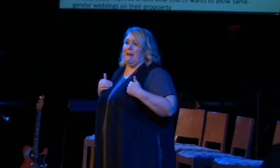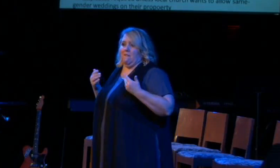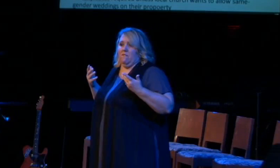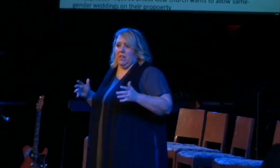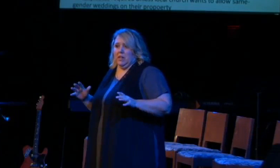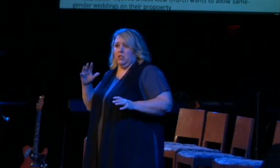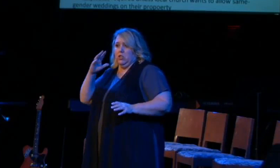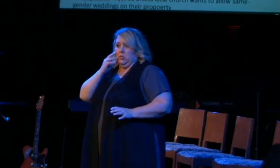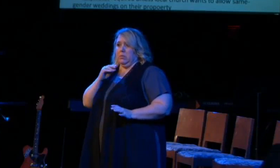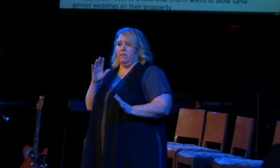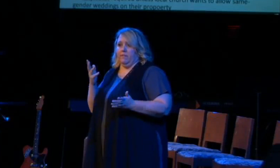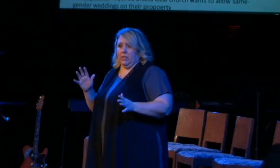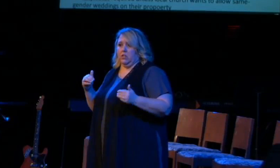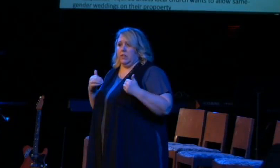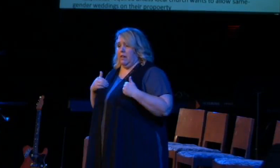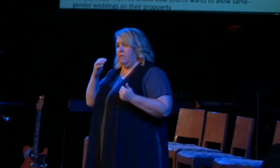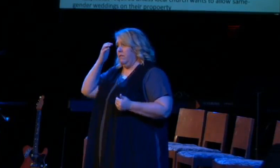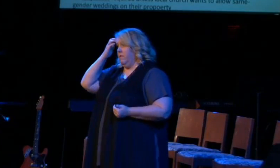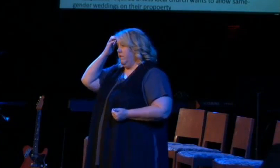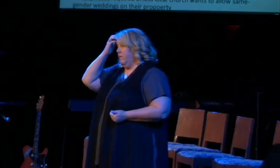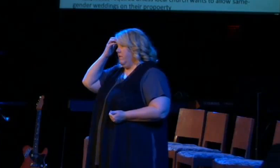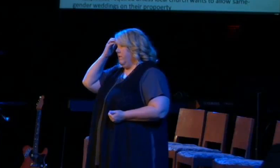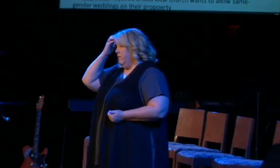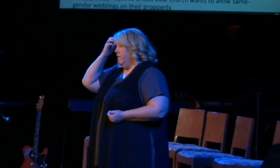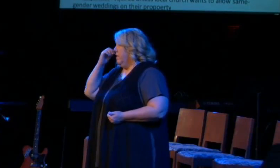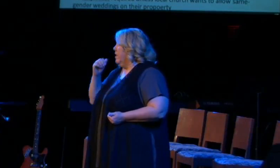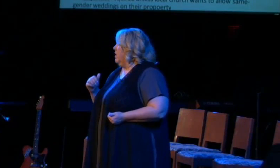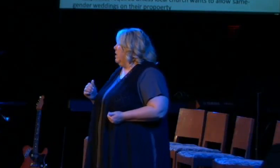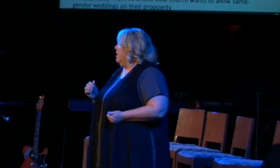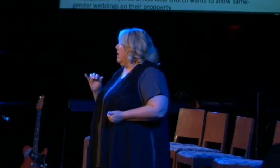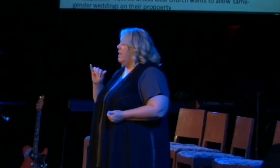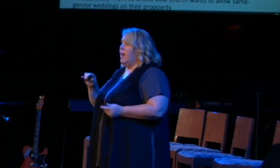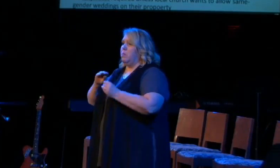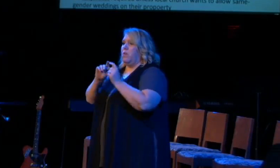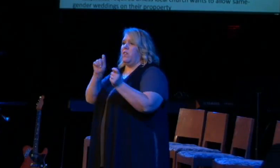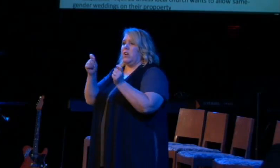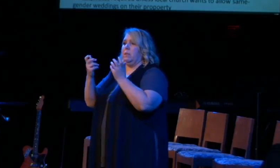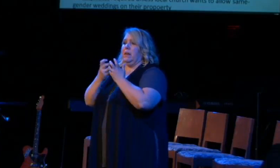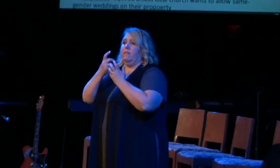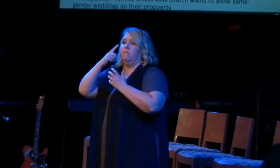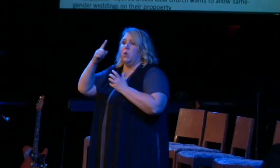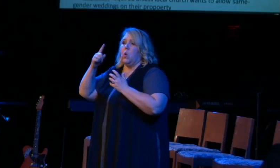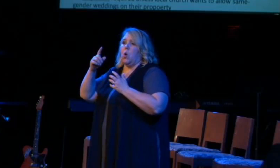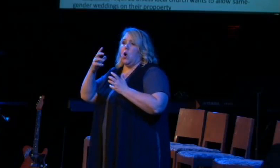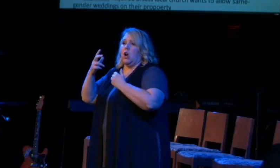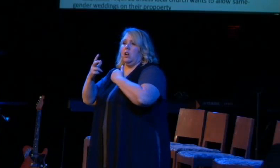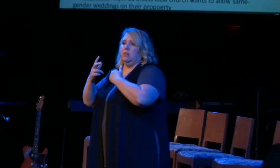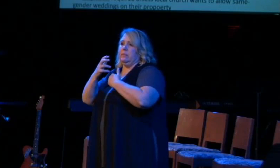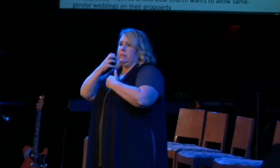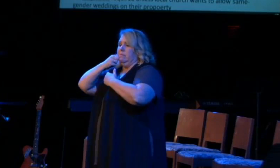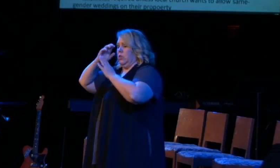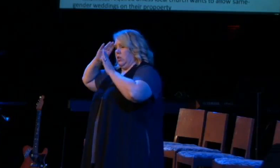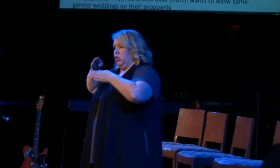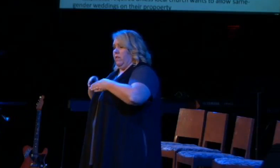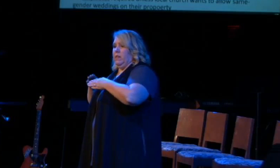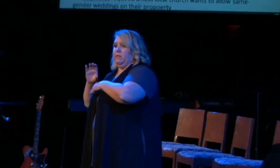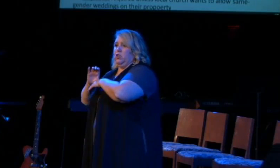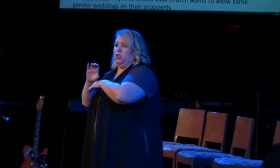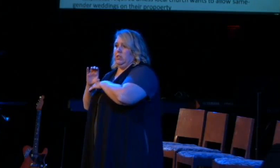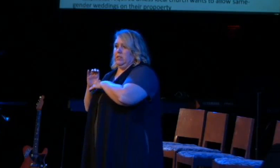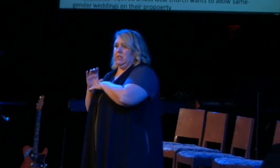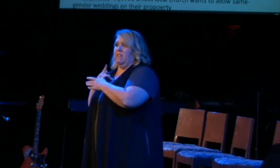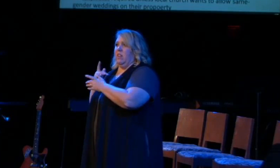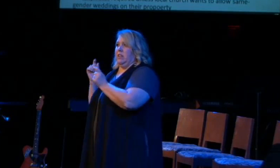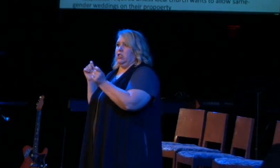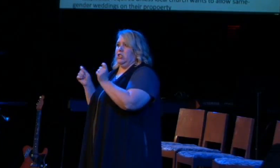that vote. And this is really there as an accommodation for conservative churches that feel like changes are